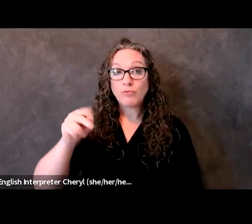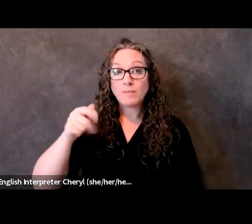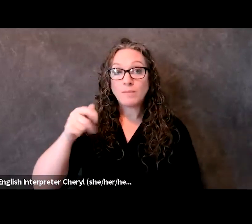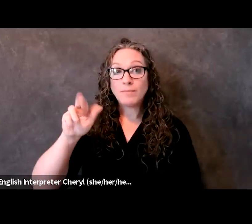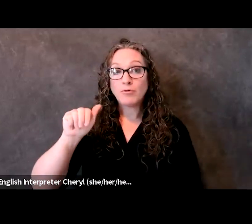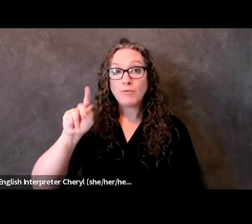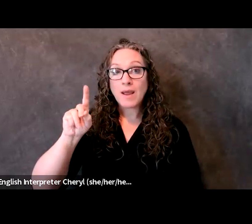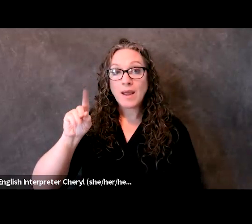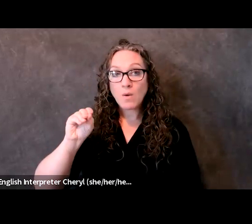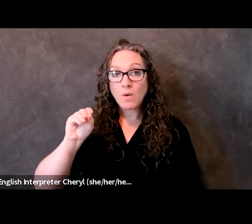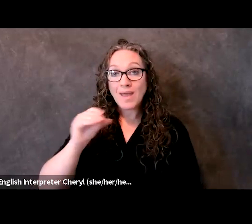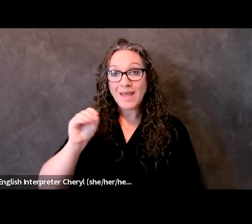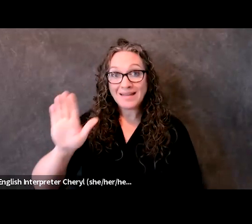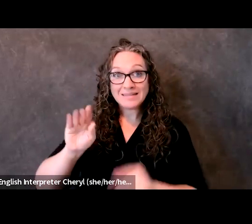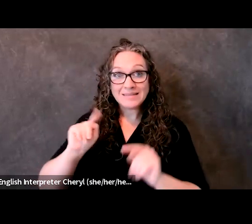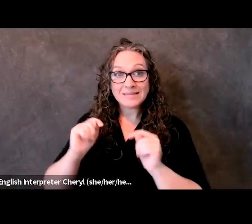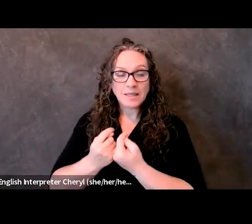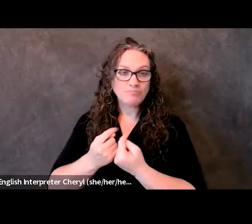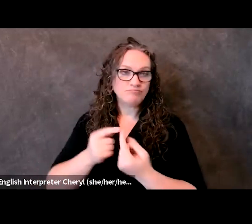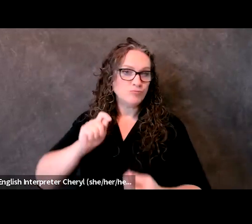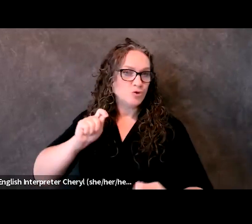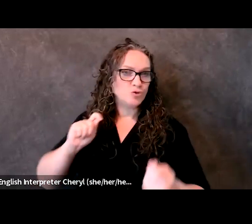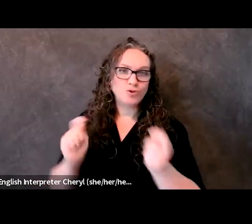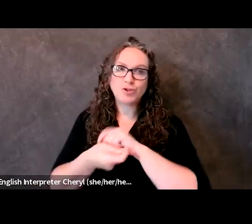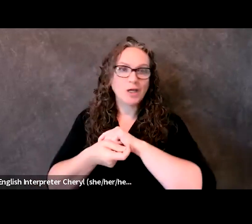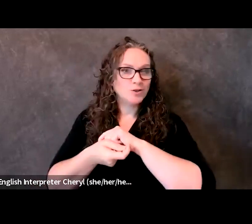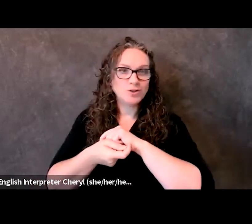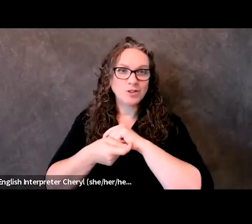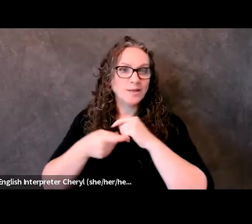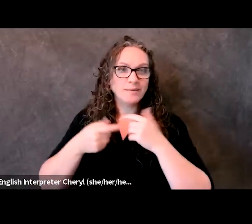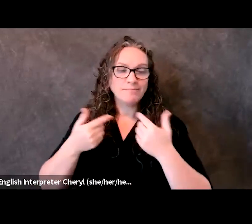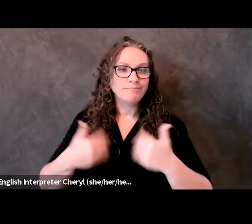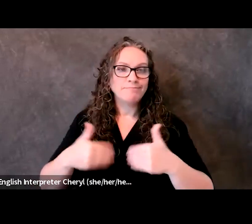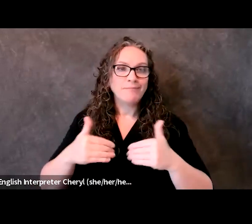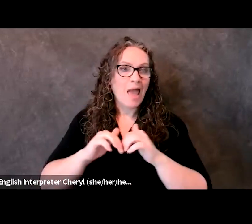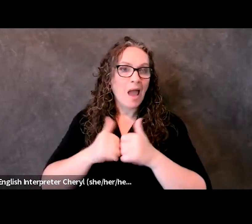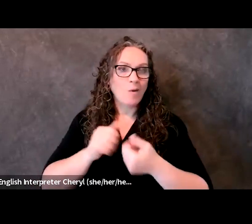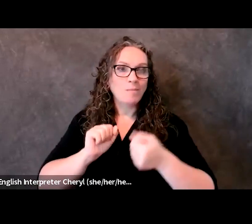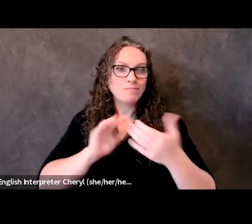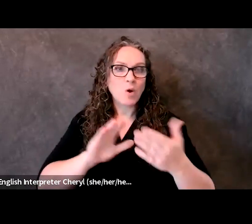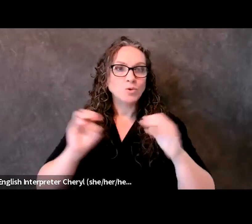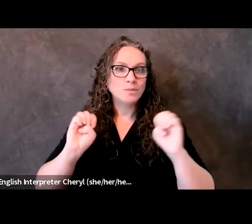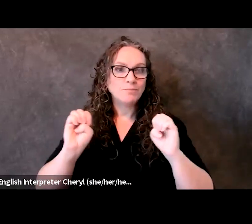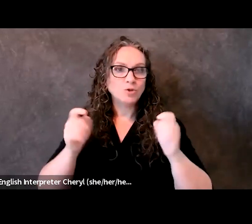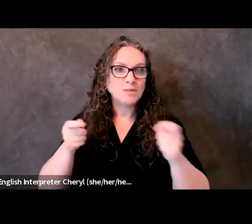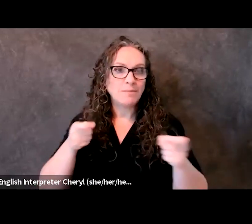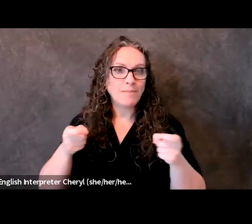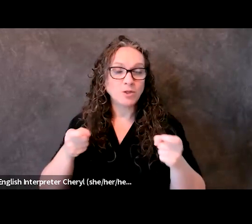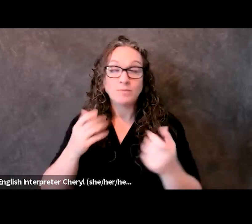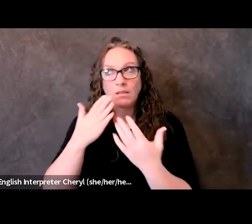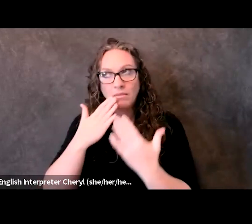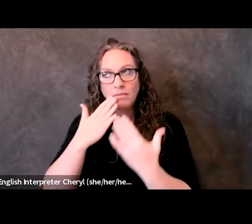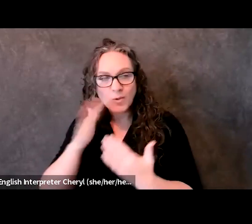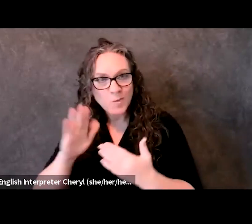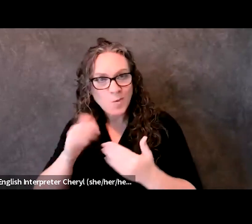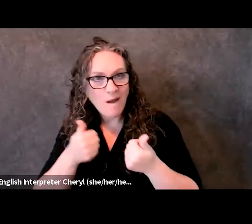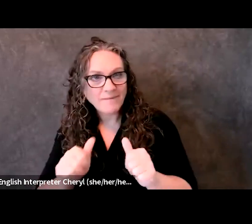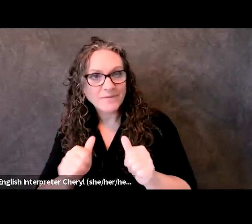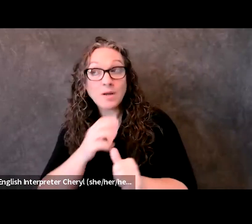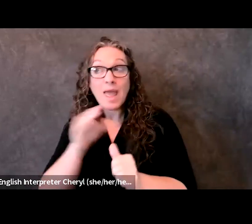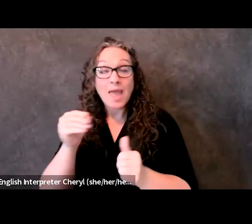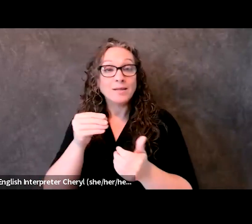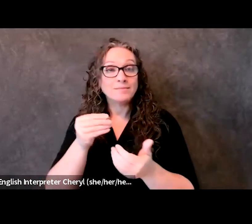emergency management one big city at a time. Thank you for your efforts and for your